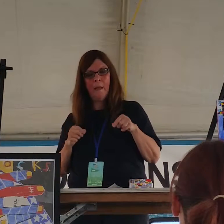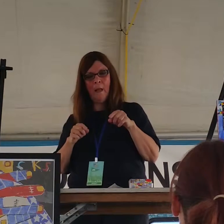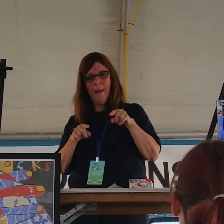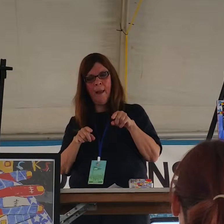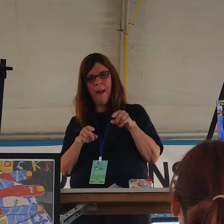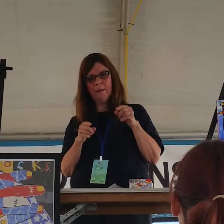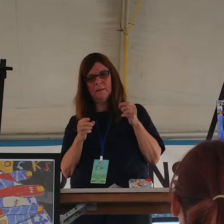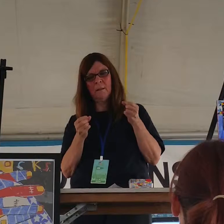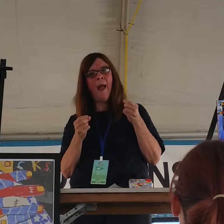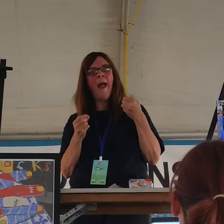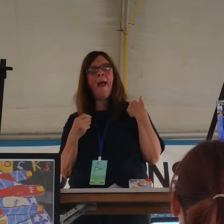behind those colors.